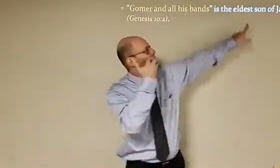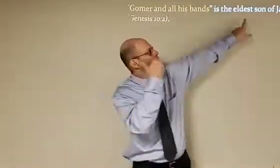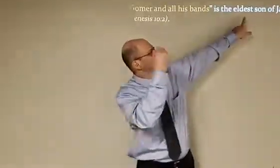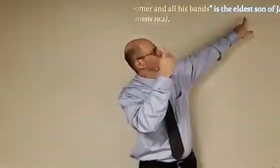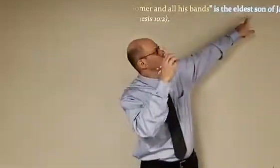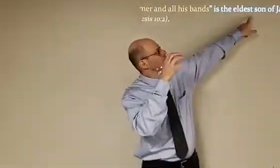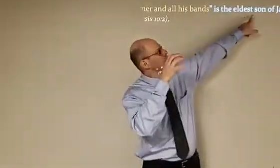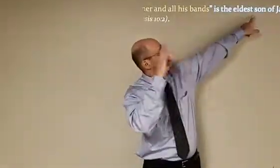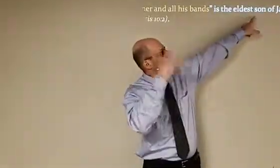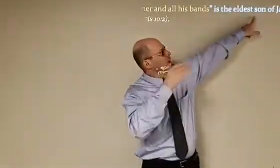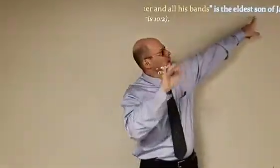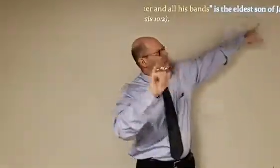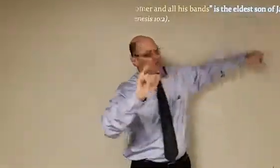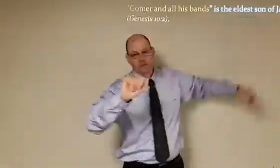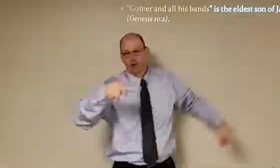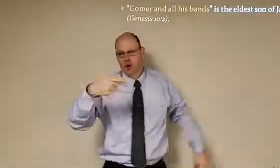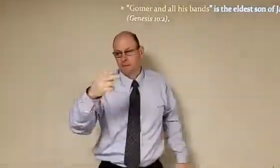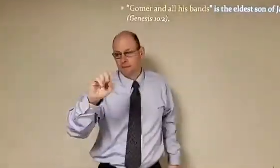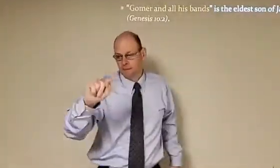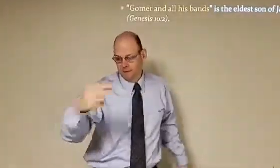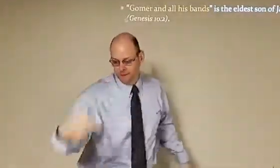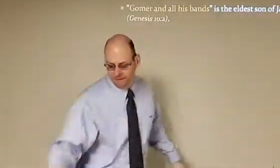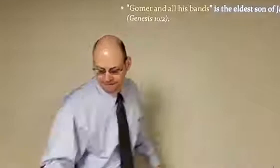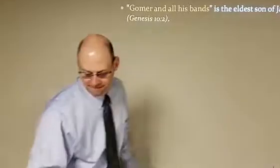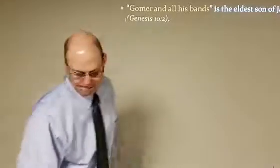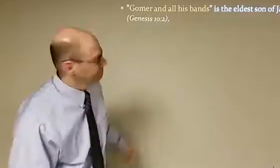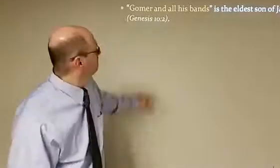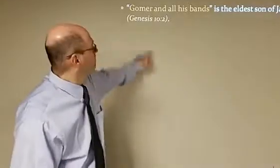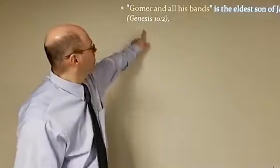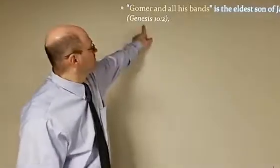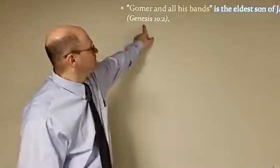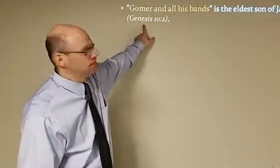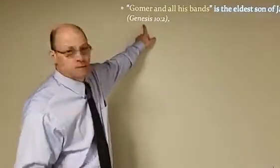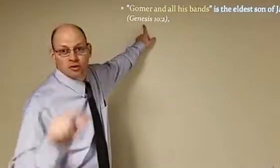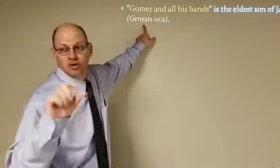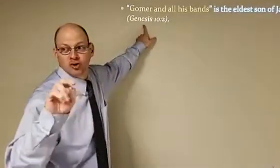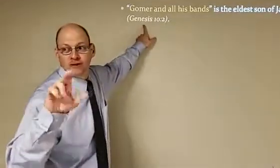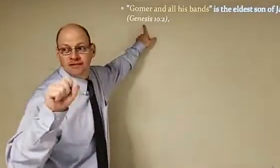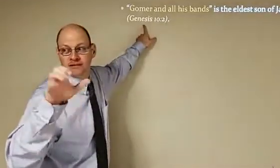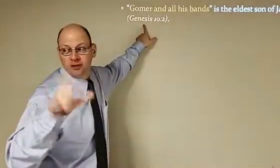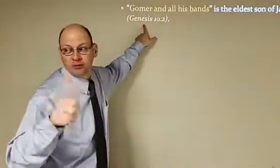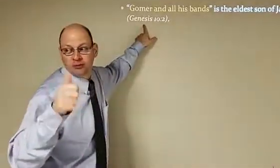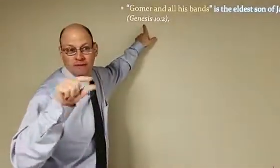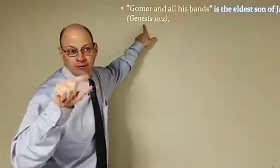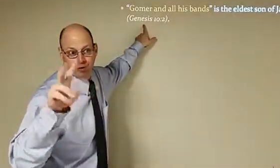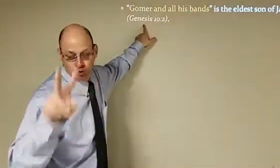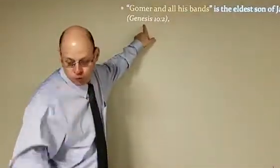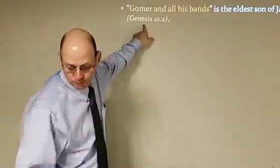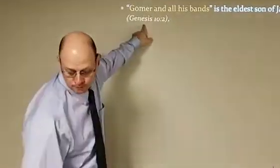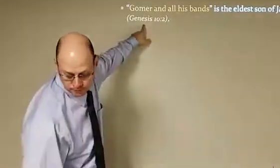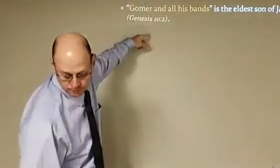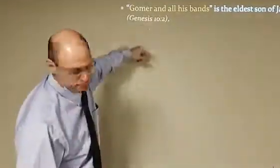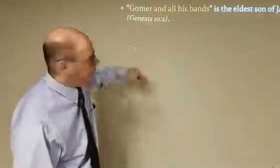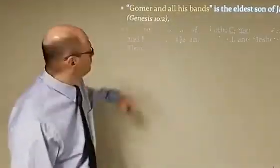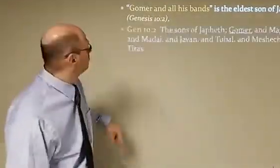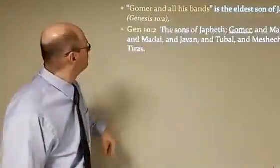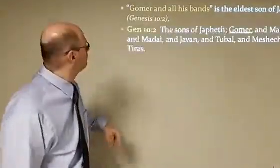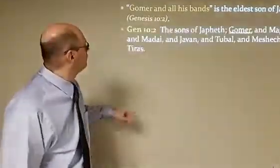to support Gomer. It's Genesis 10:2. So Gomer was the eldest son of Japheth.